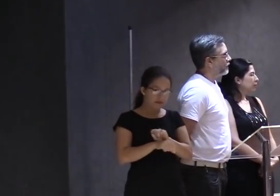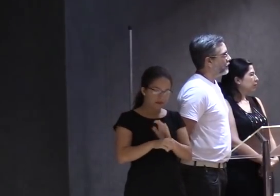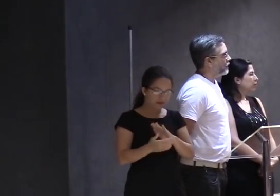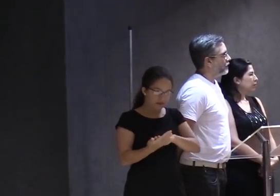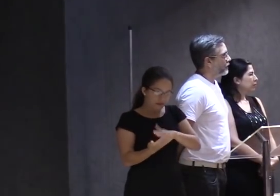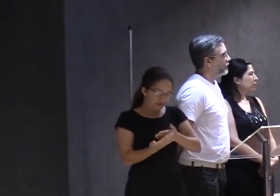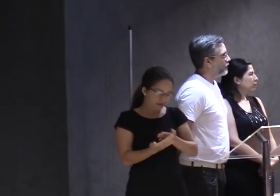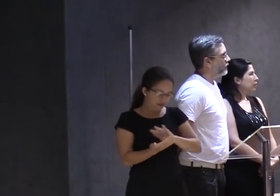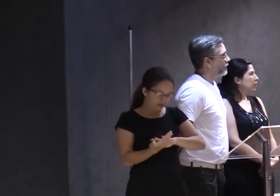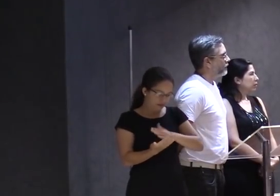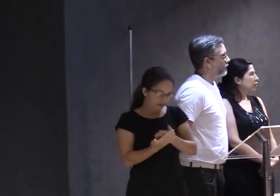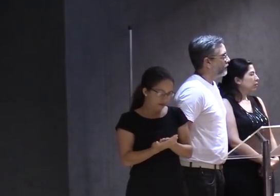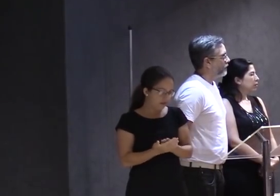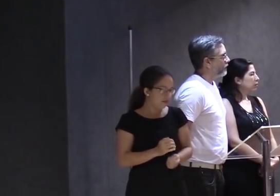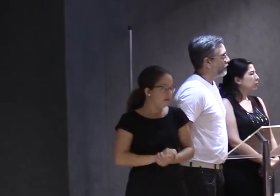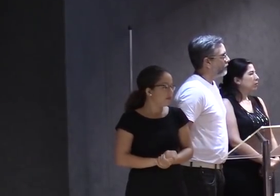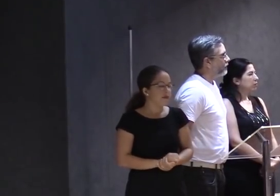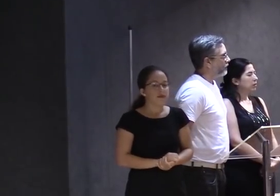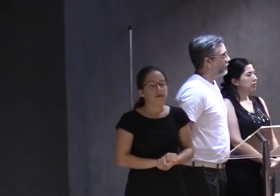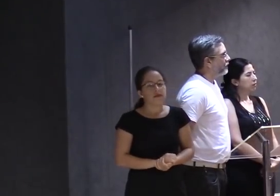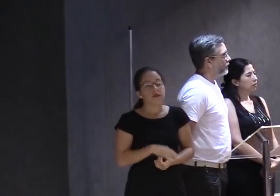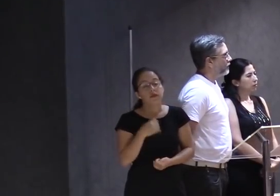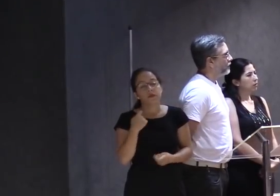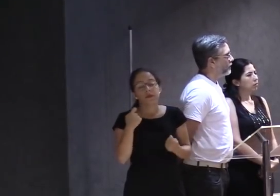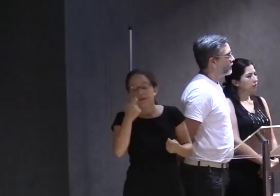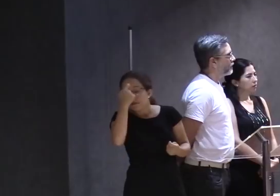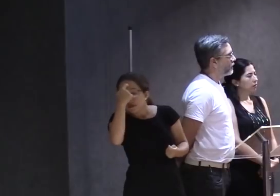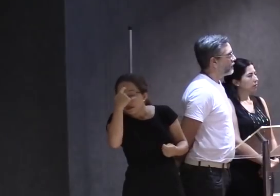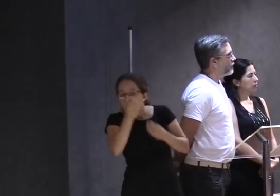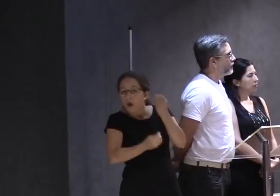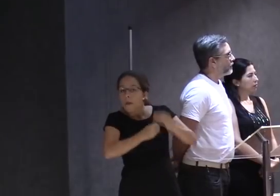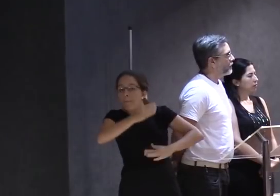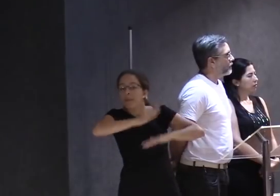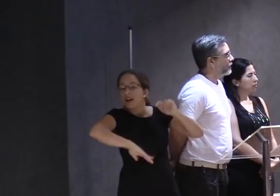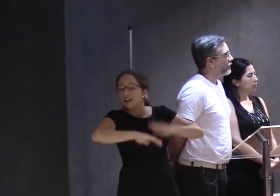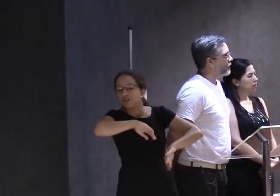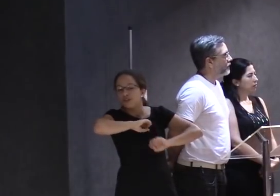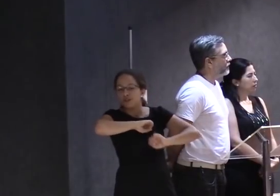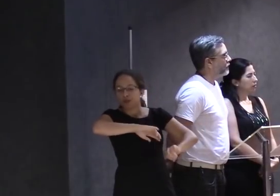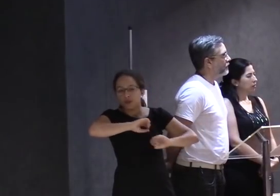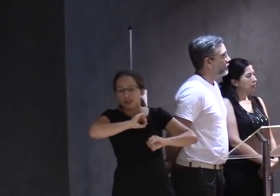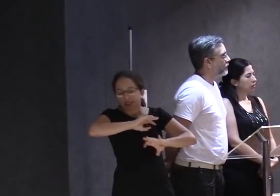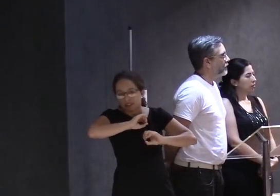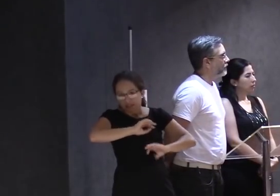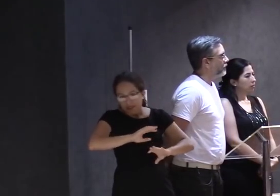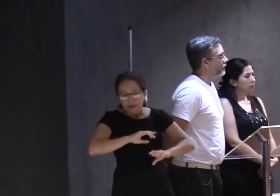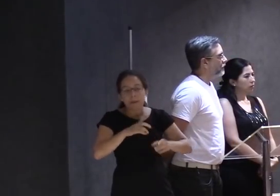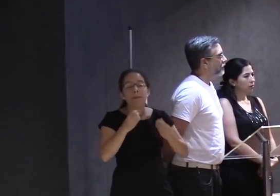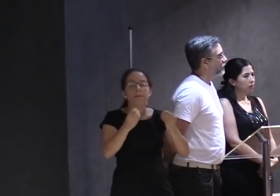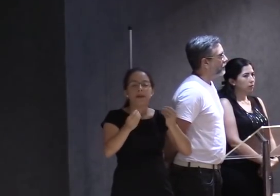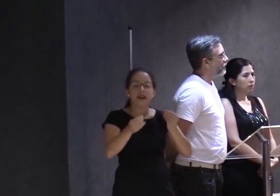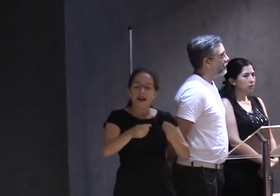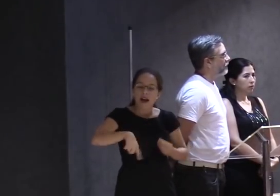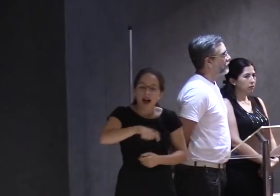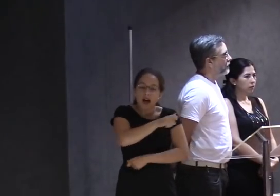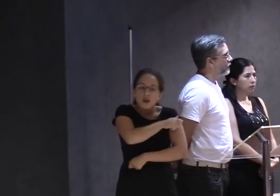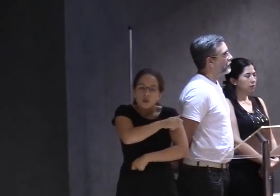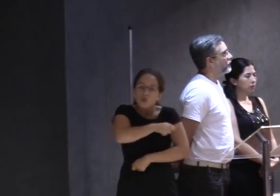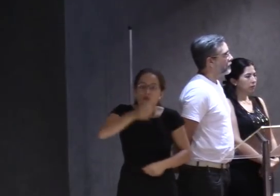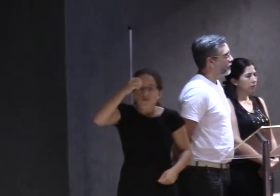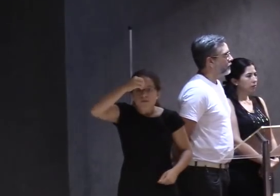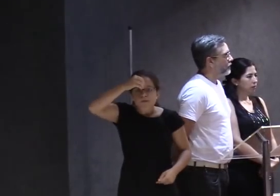potential. Nós temos que pensar na prática educacional para que consigamos aumentar o nível desses